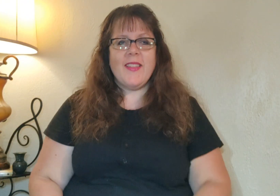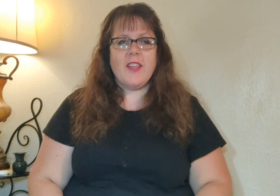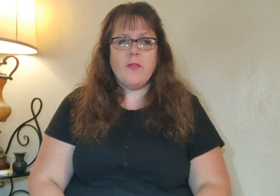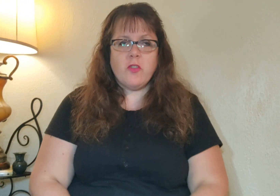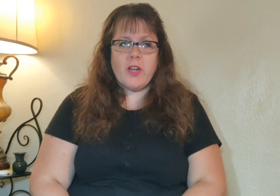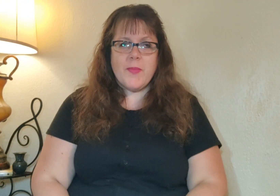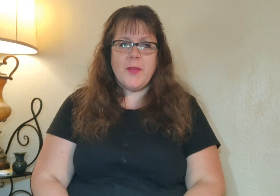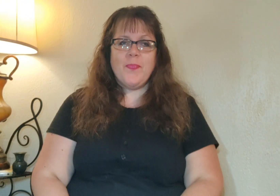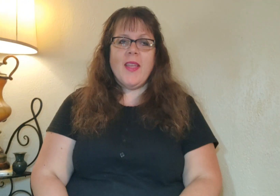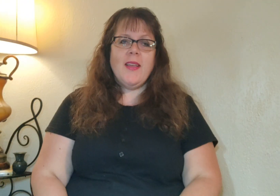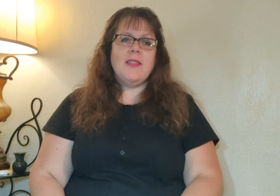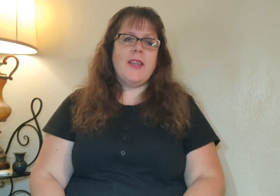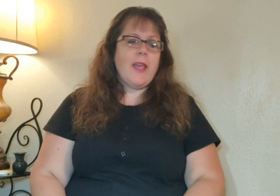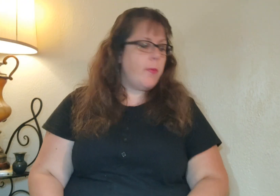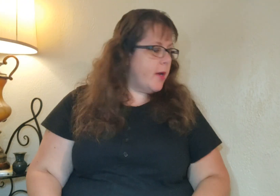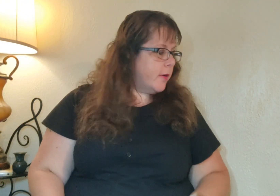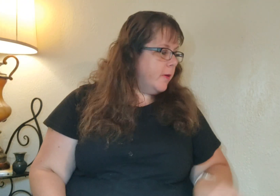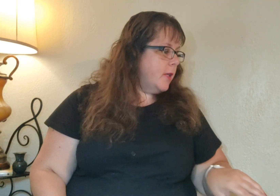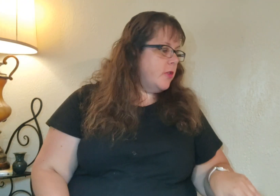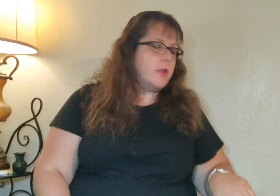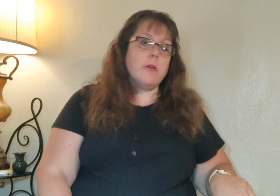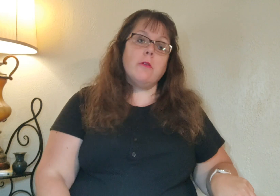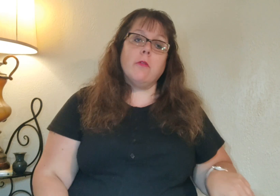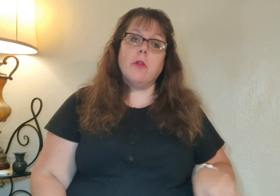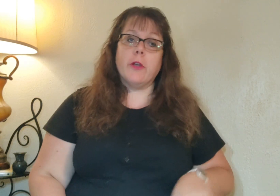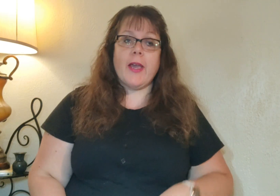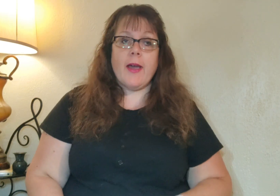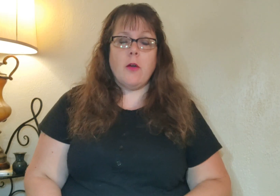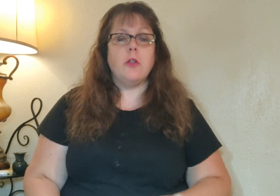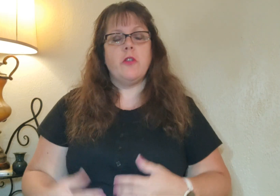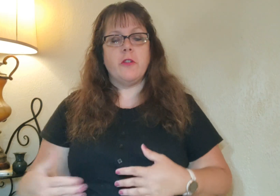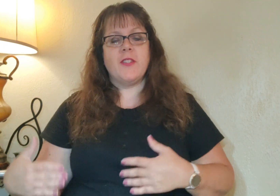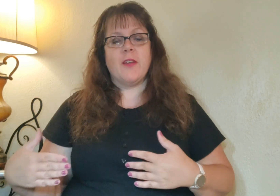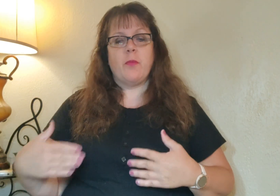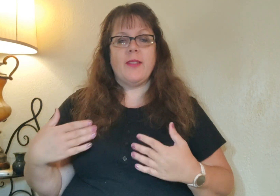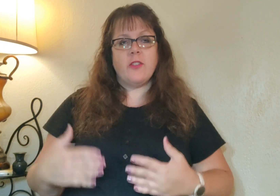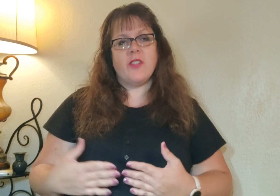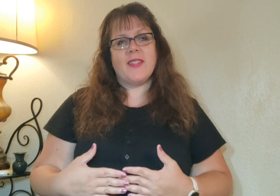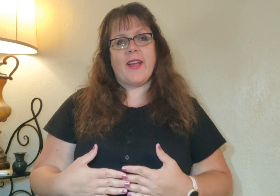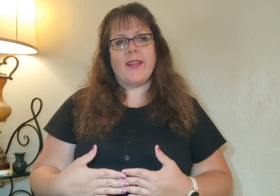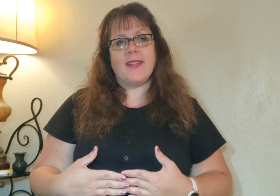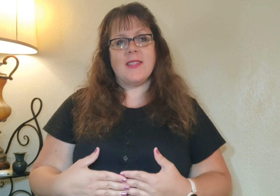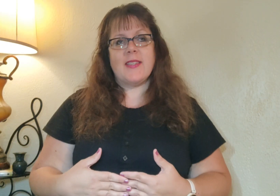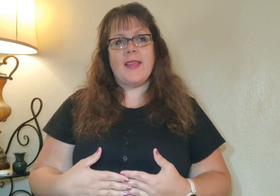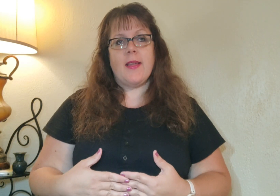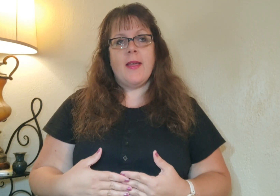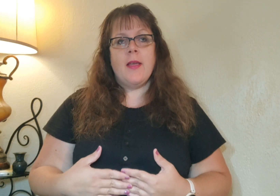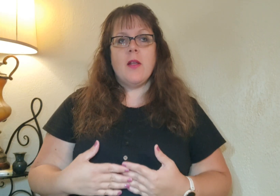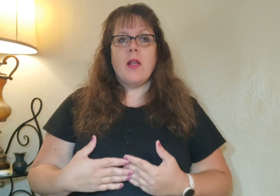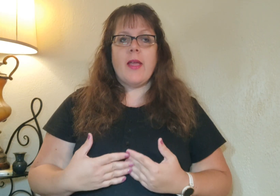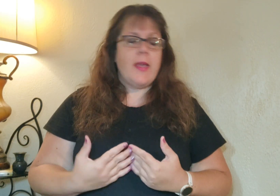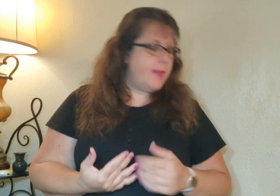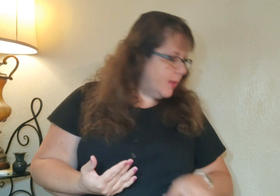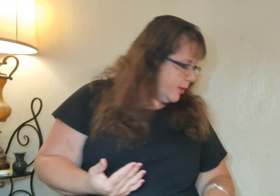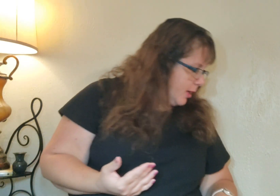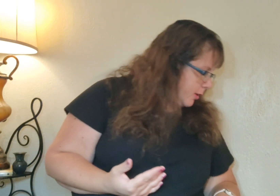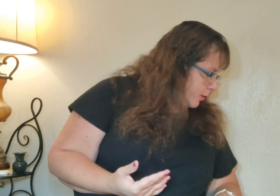Hi, thank you for joining me. Today we are going to look at or do some religious signs in the